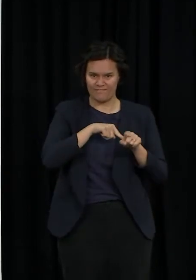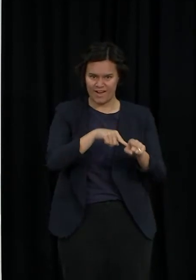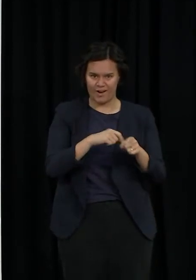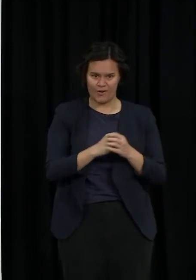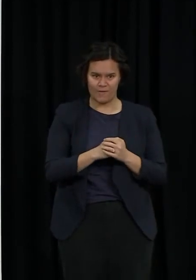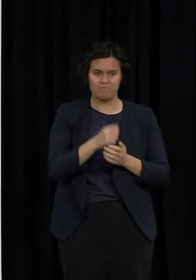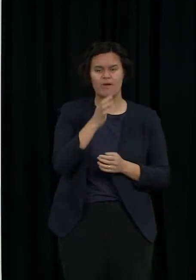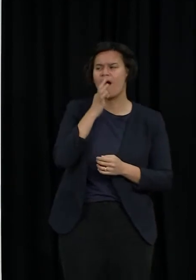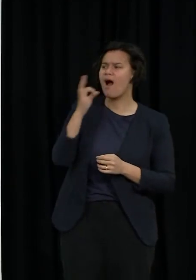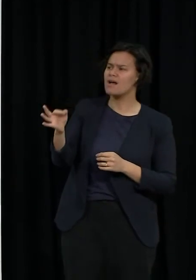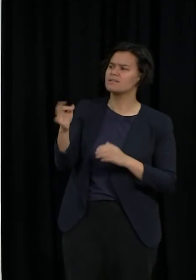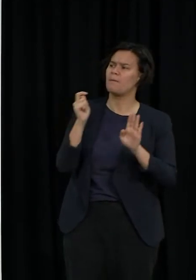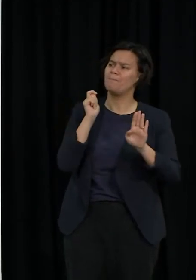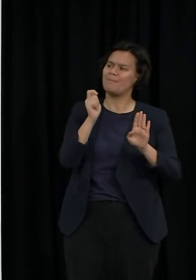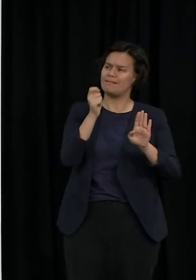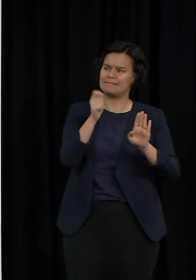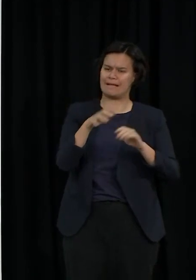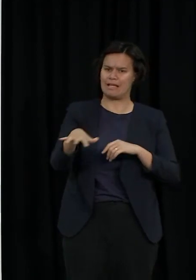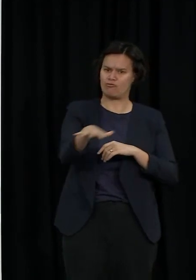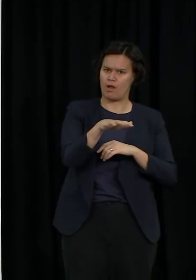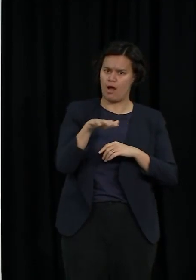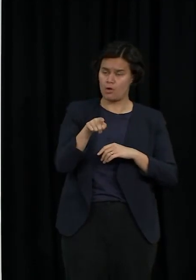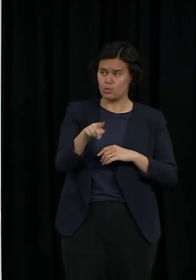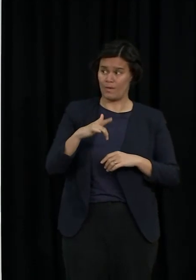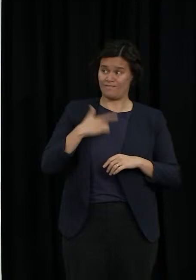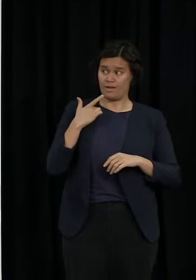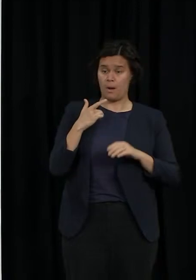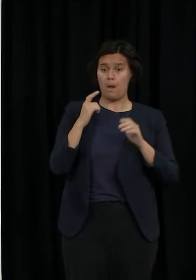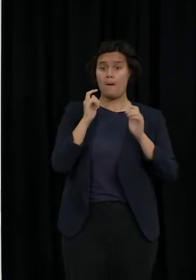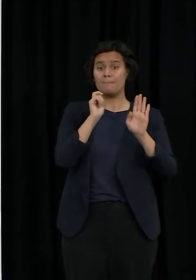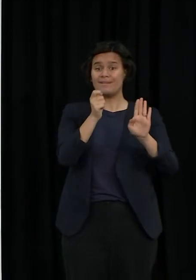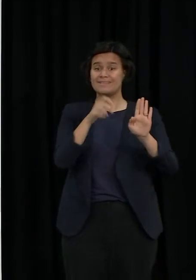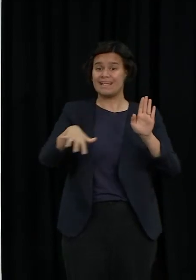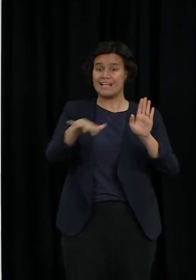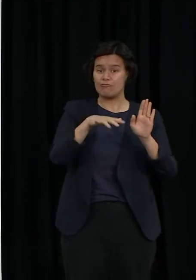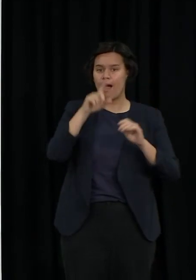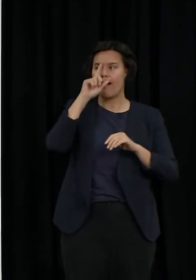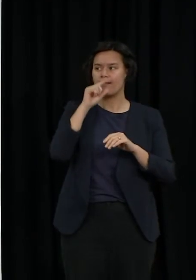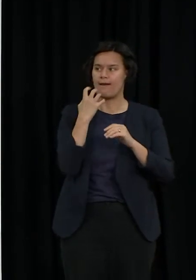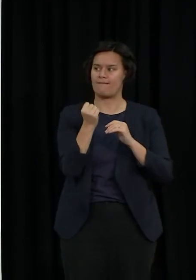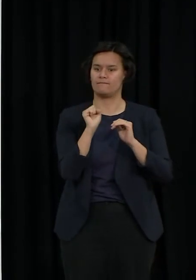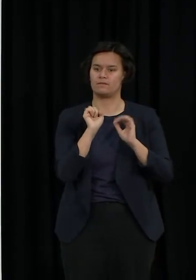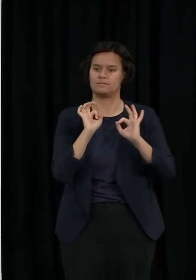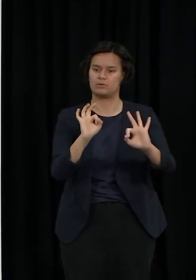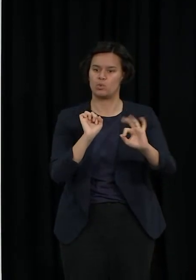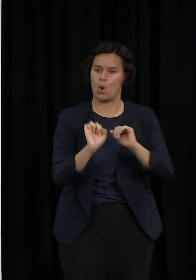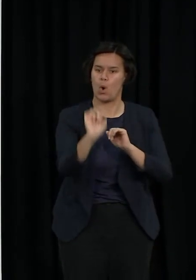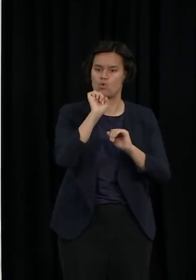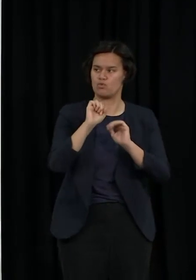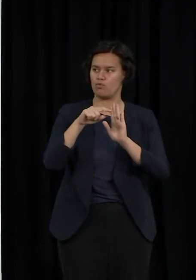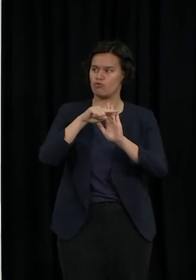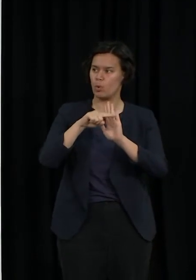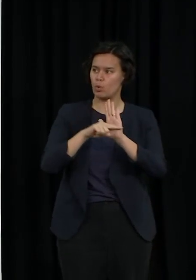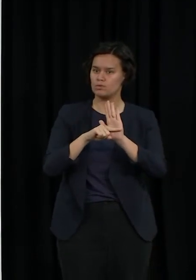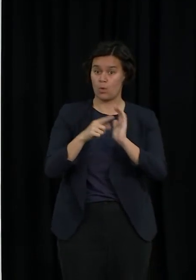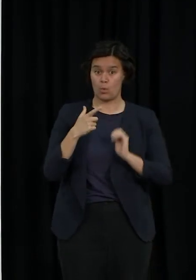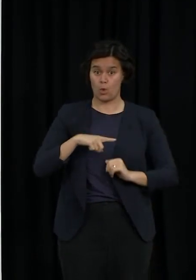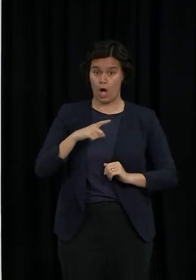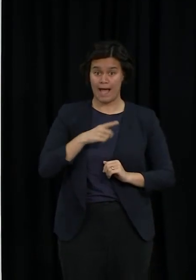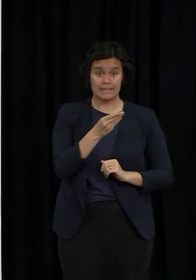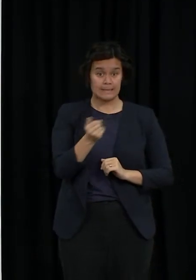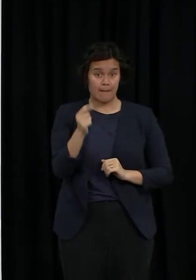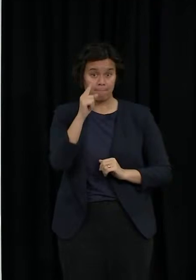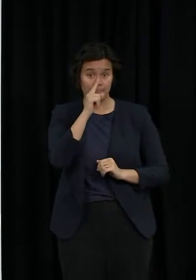in particular, could you have tightened the Level 3 rules so that you don't have subcontractors working across various